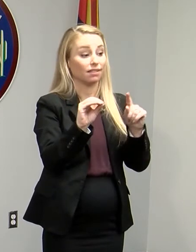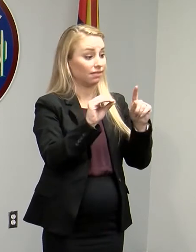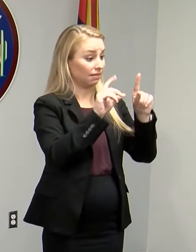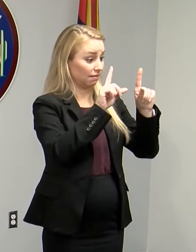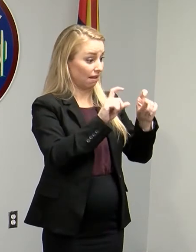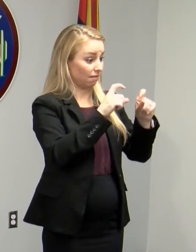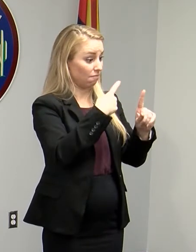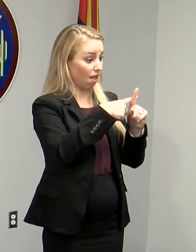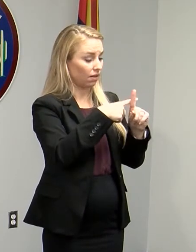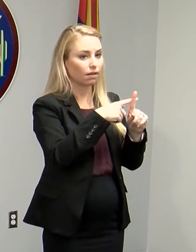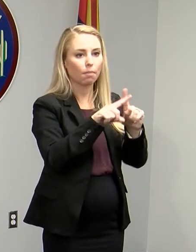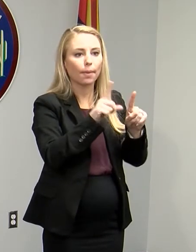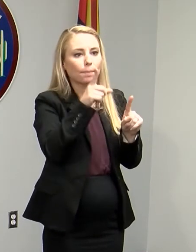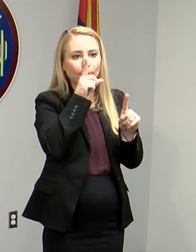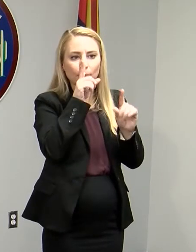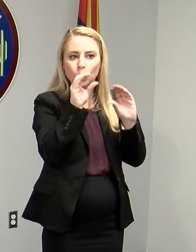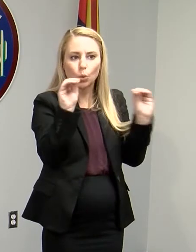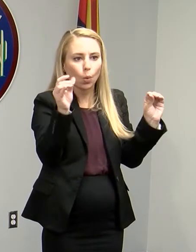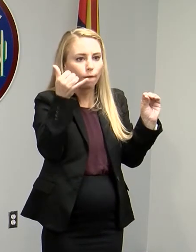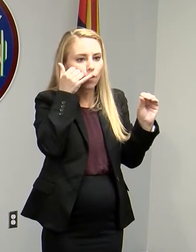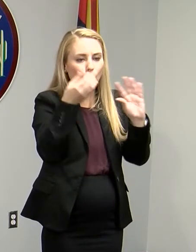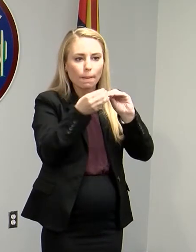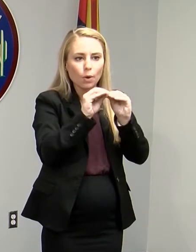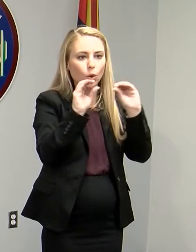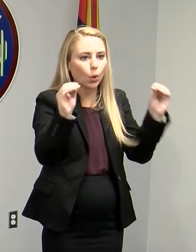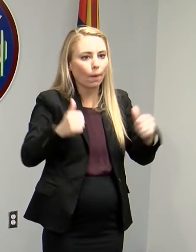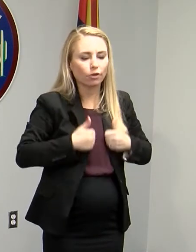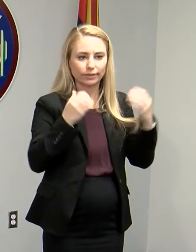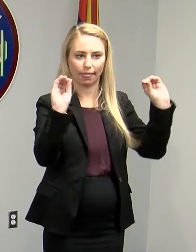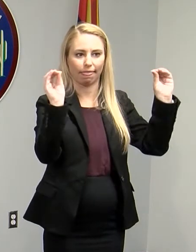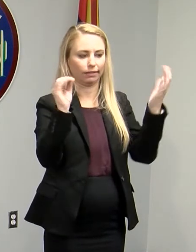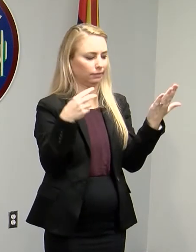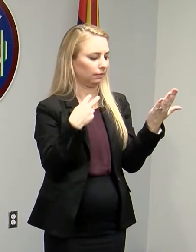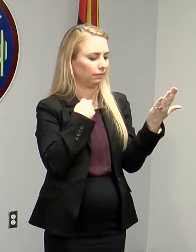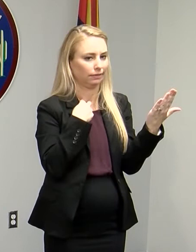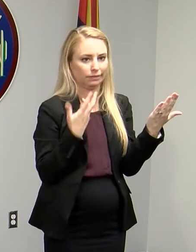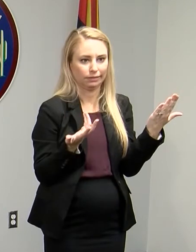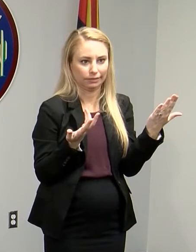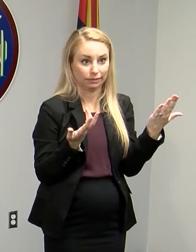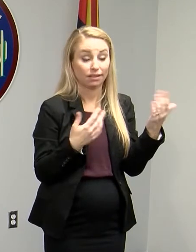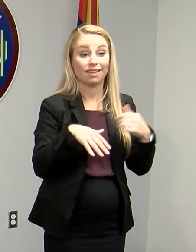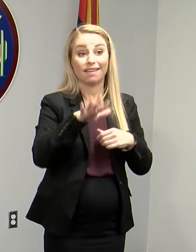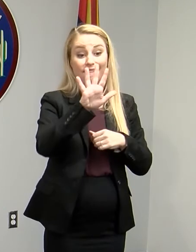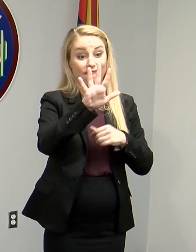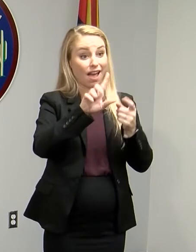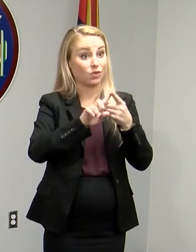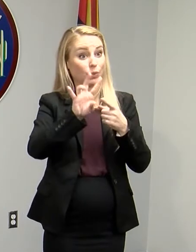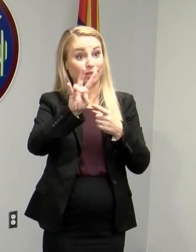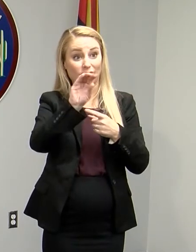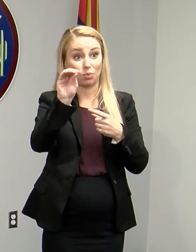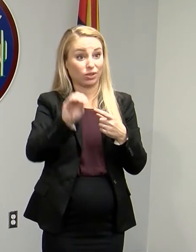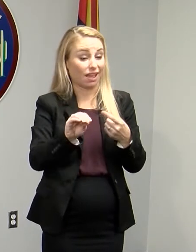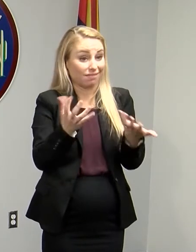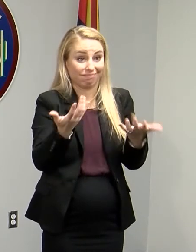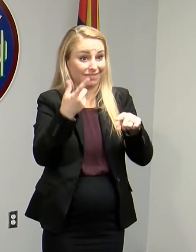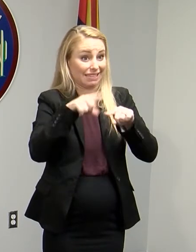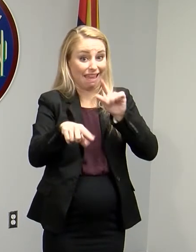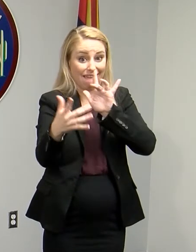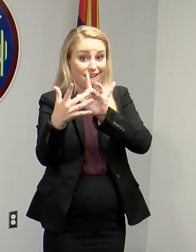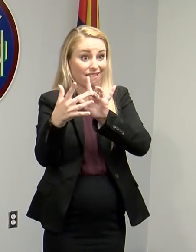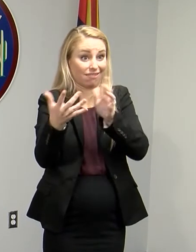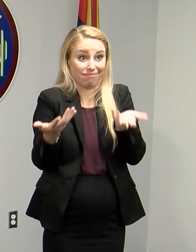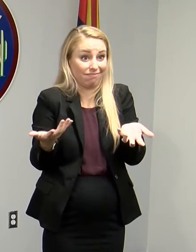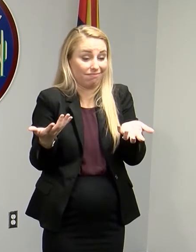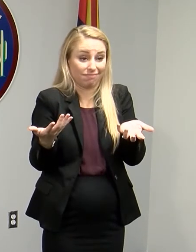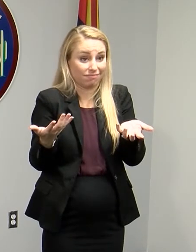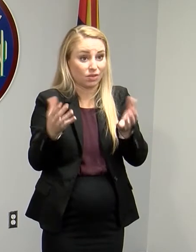information. And only 5 to 7%, we never get their contact information,